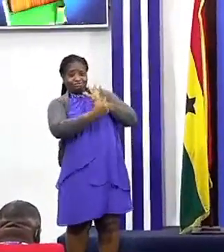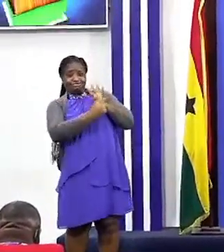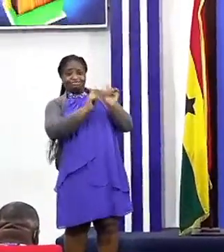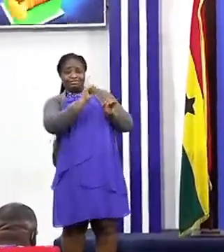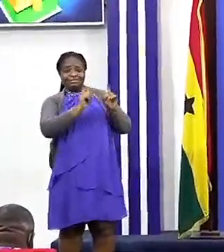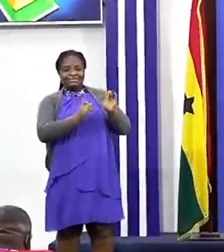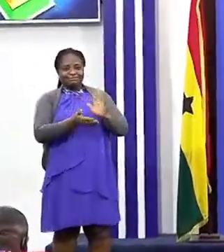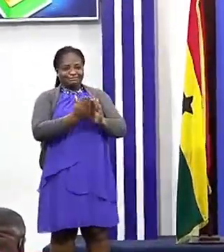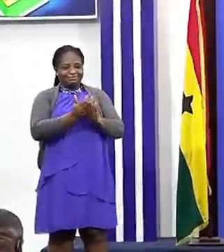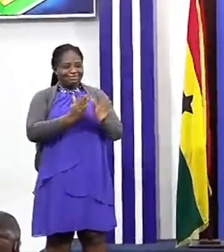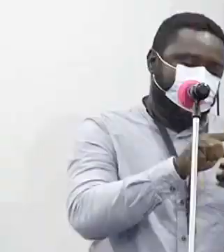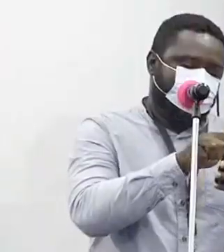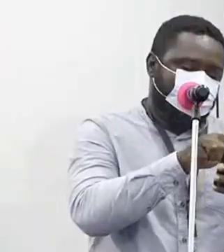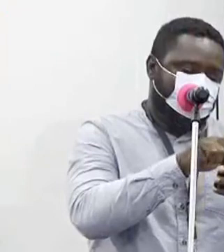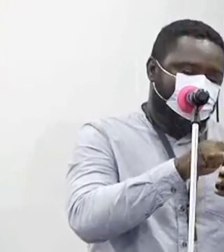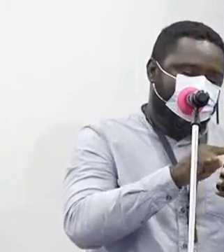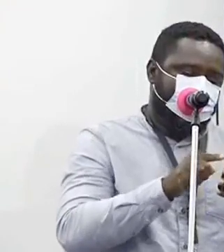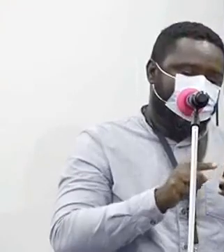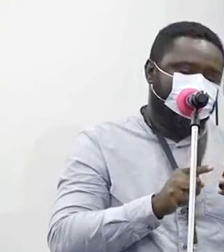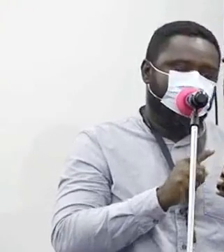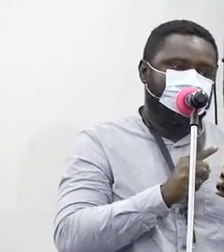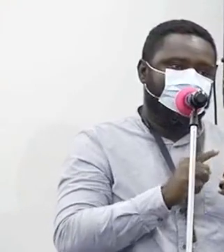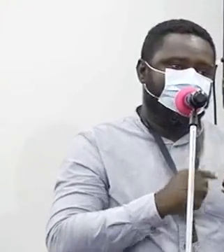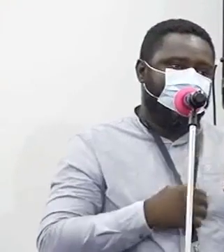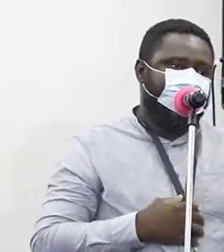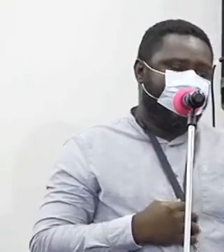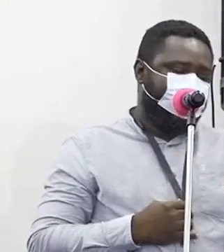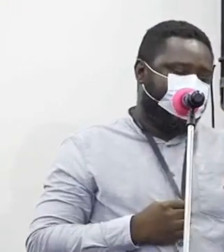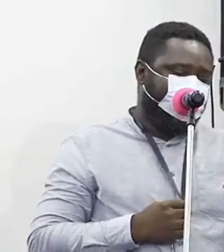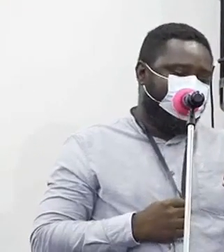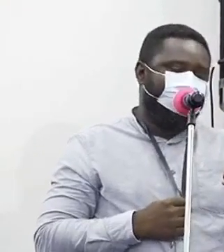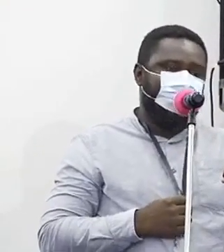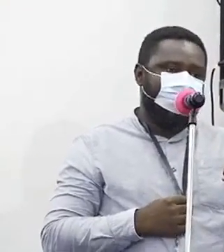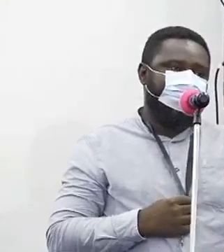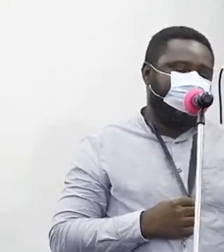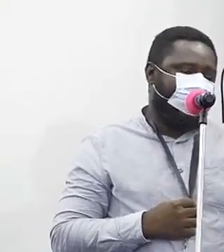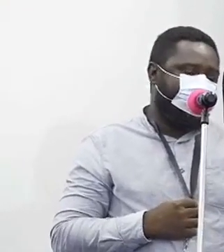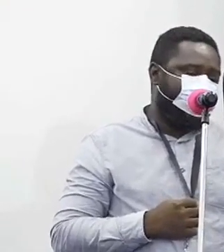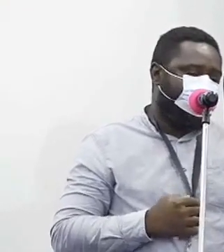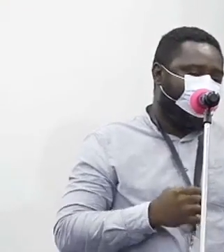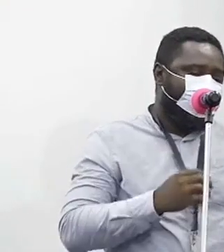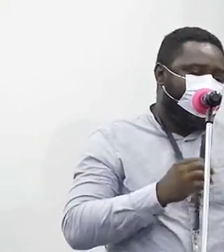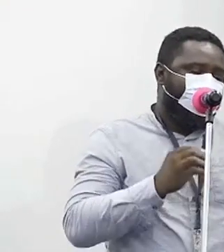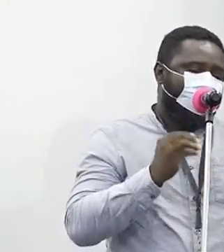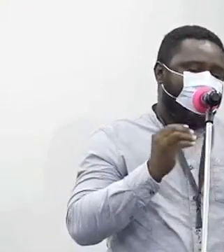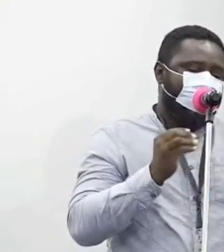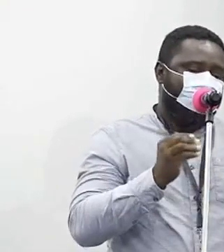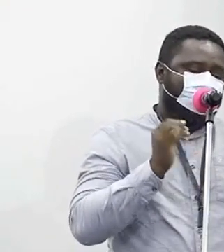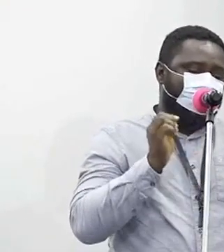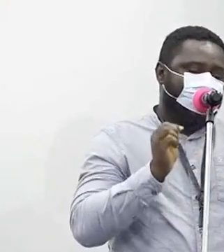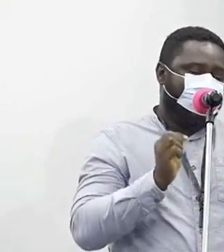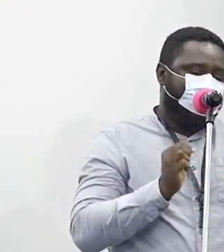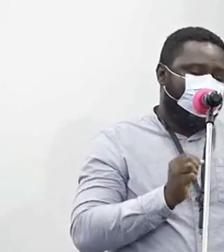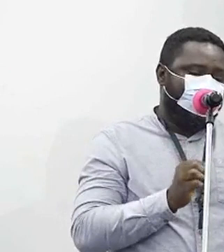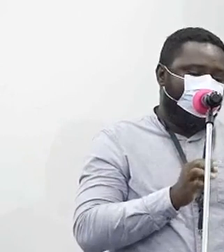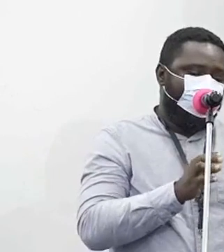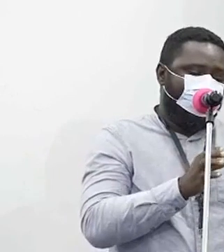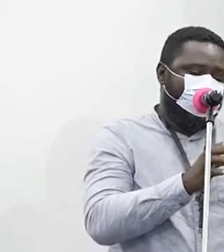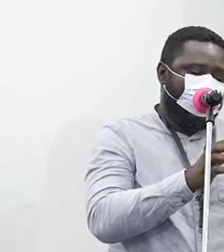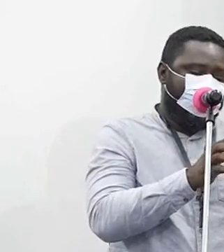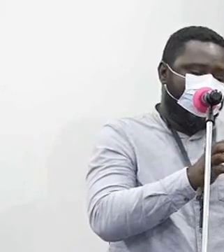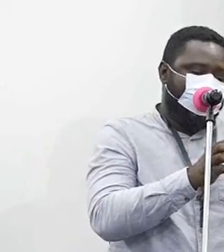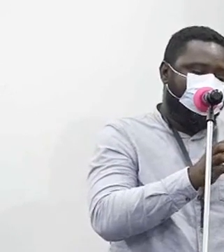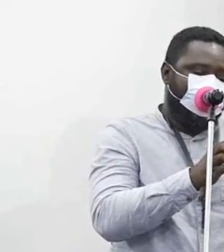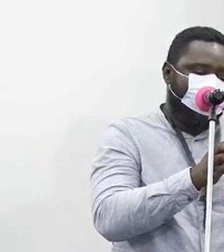Go ahead, Kojo. So question number one to the Director General of Dr. NCSRA. What are the possibility rates on